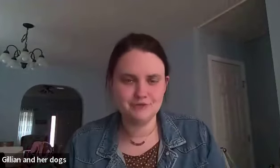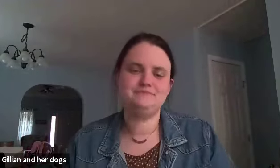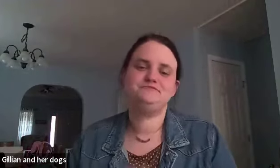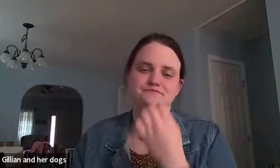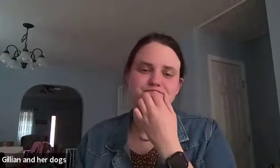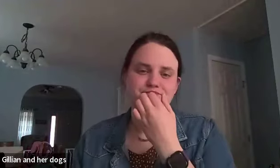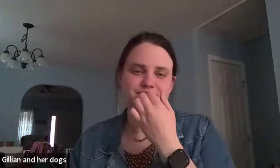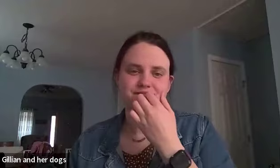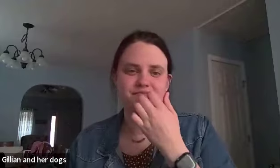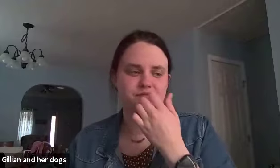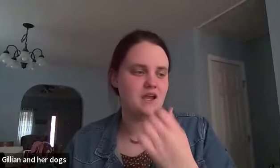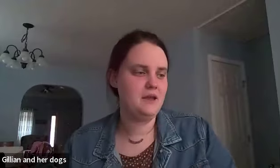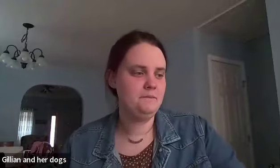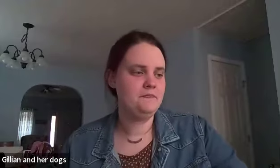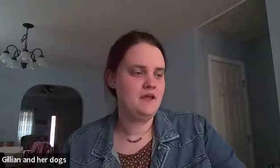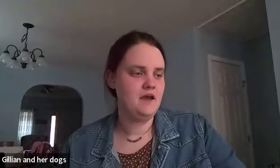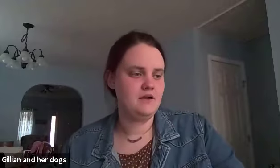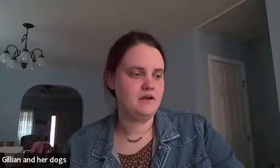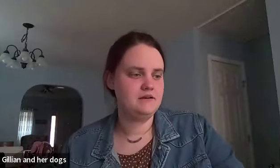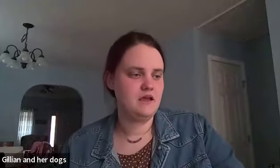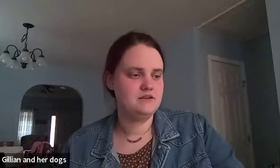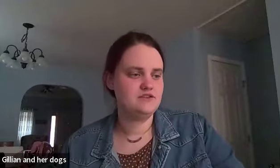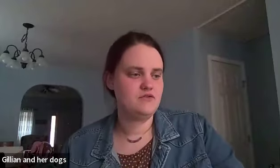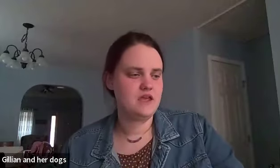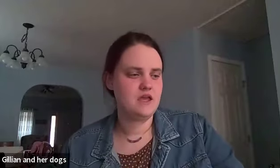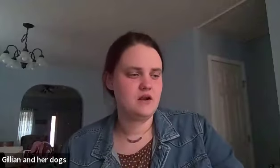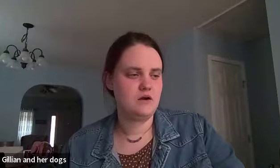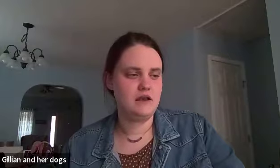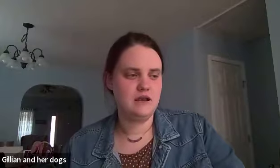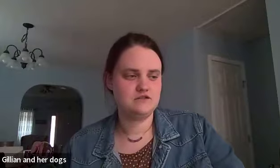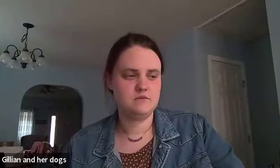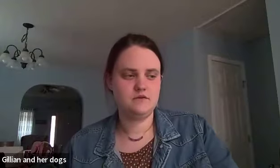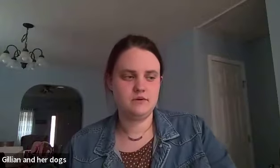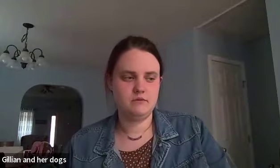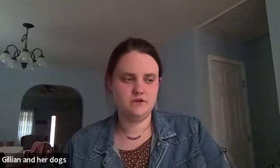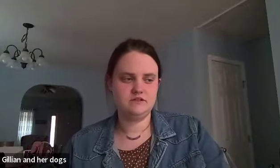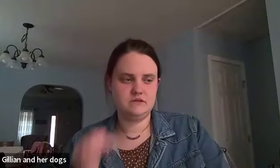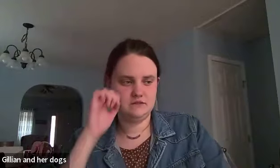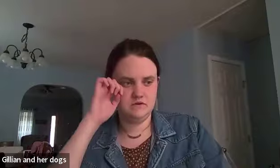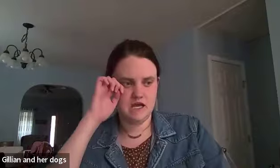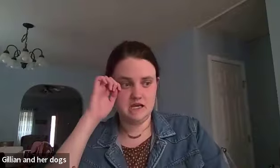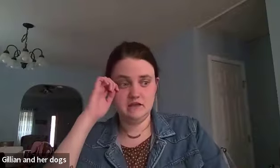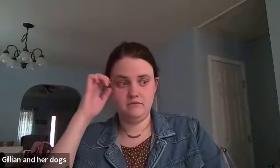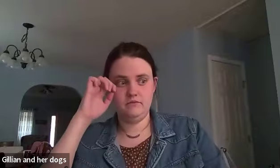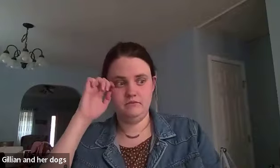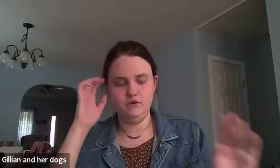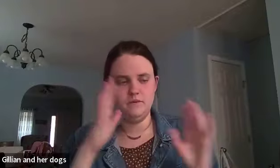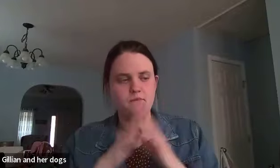bear. Okay. All right. So then our next one before we review, because we did move a bit